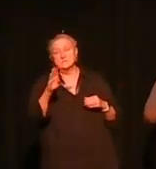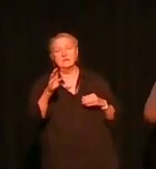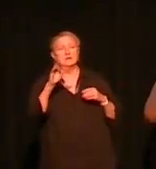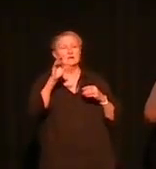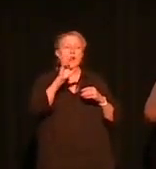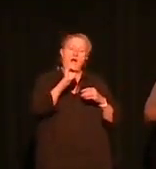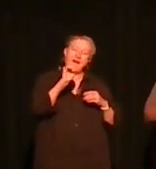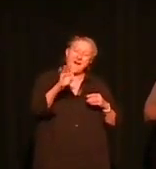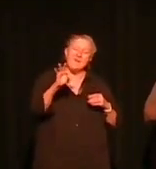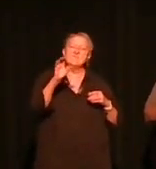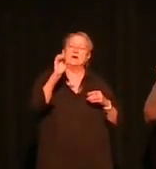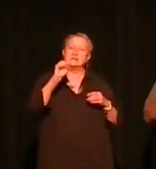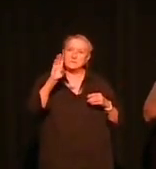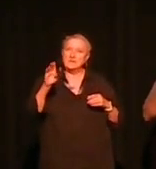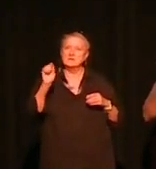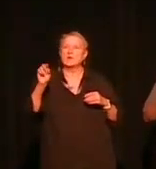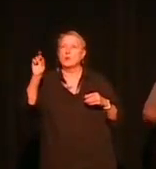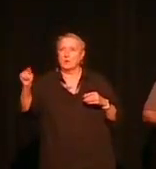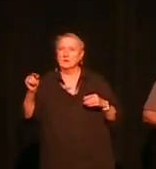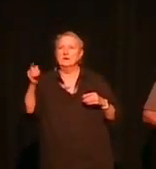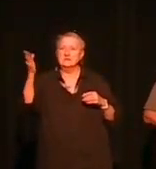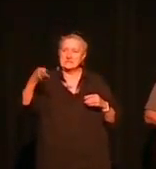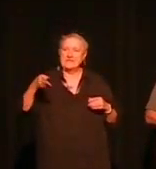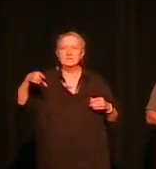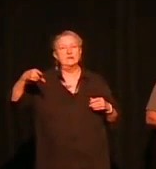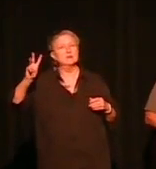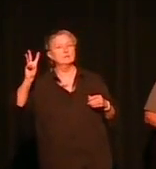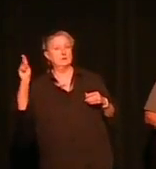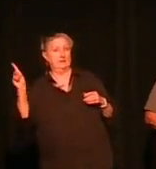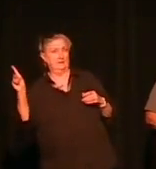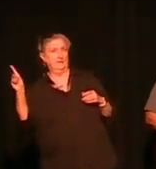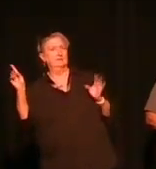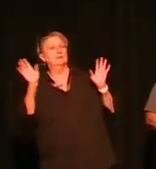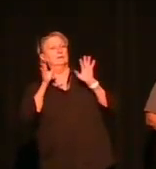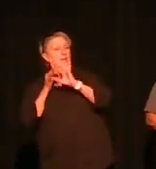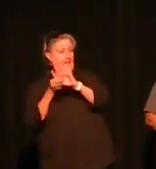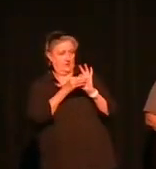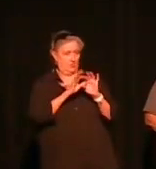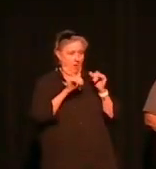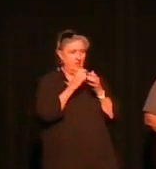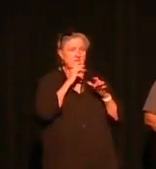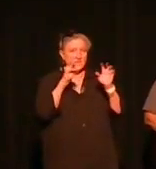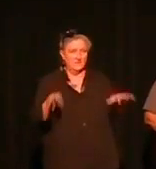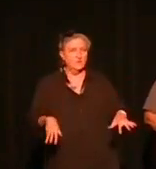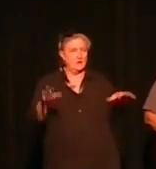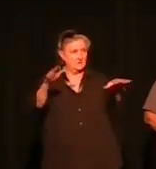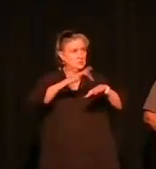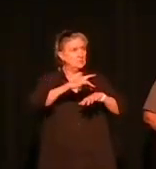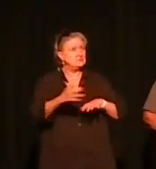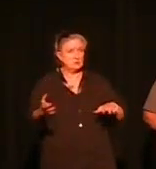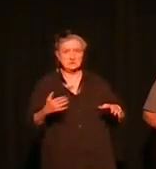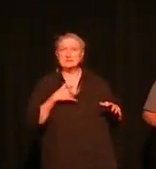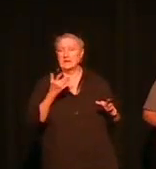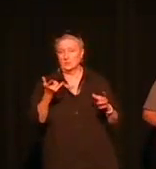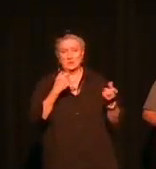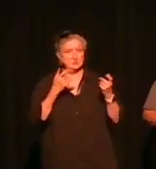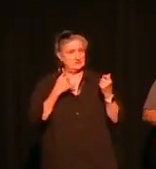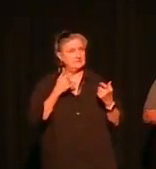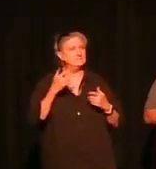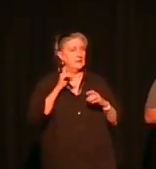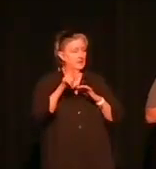countyofsb.org/PWD. And then that'll link you to all of the flood control resources. And I'll be available for any questions about any of our